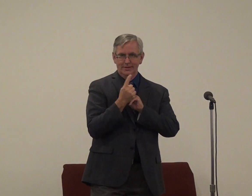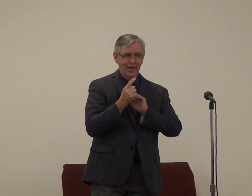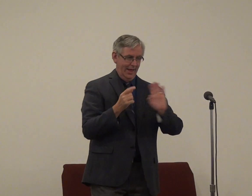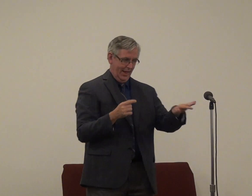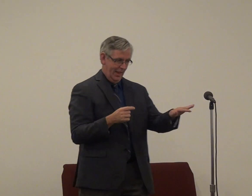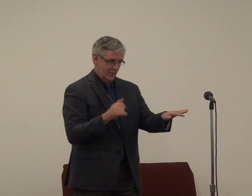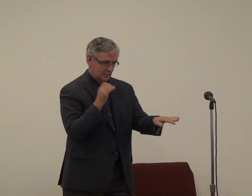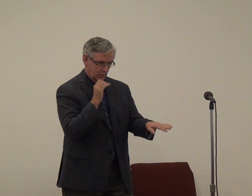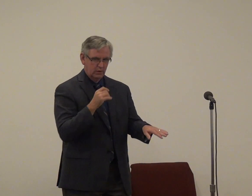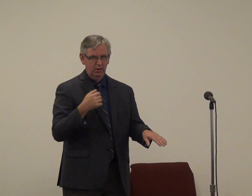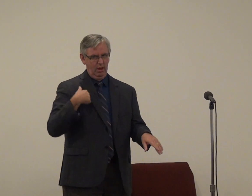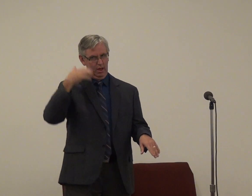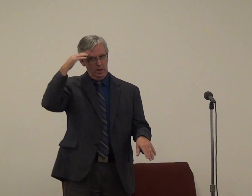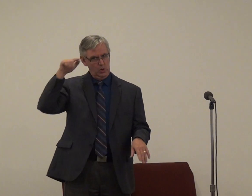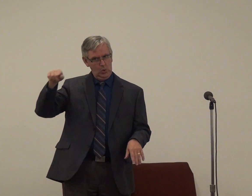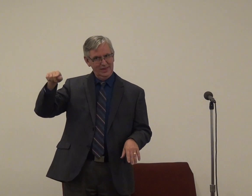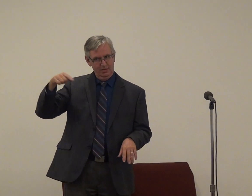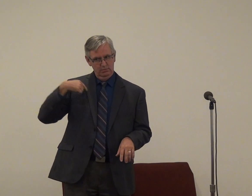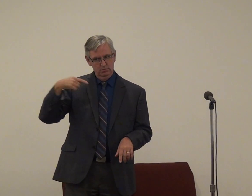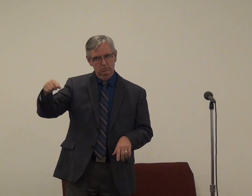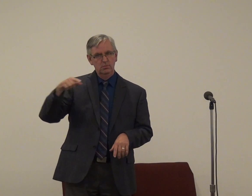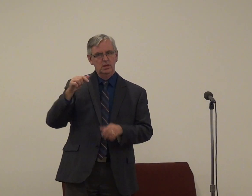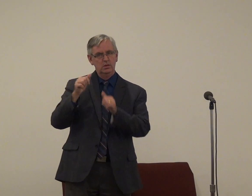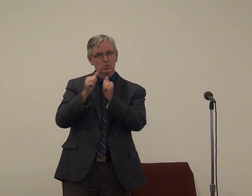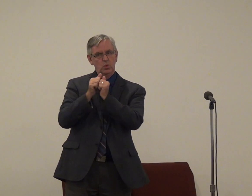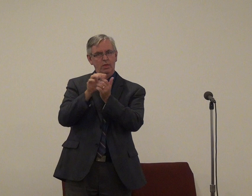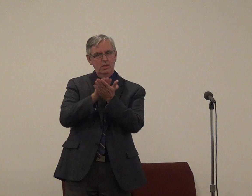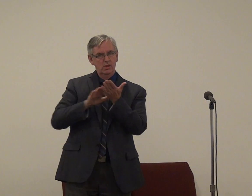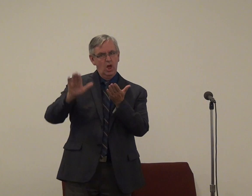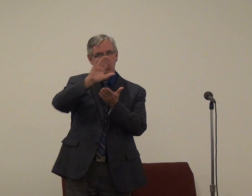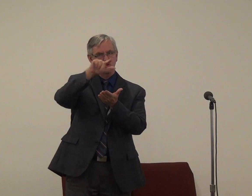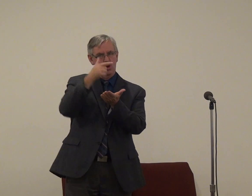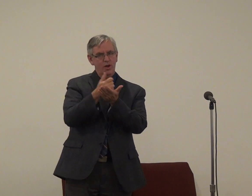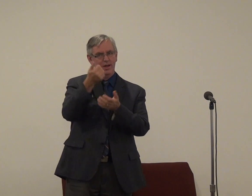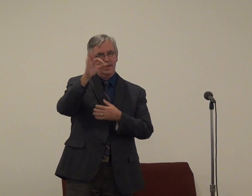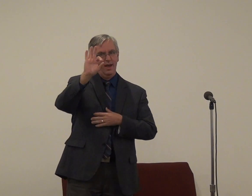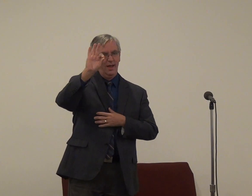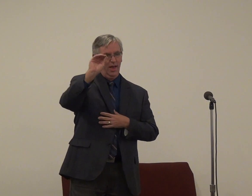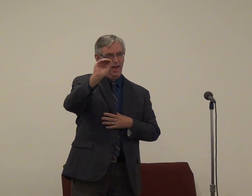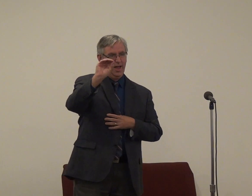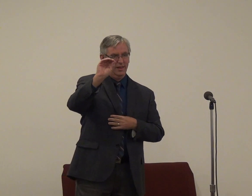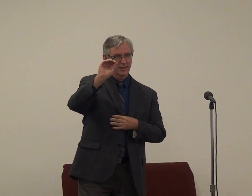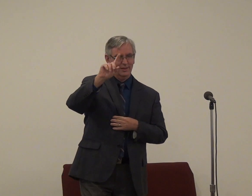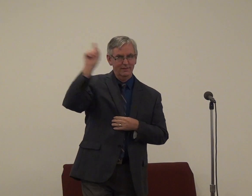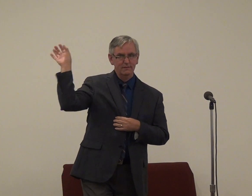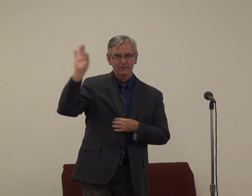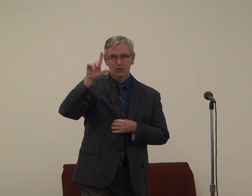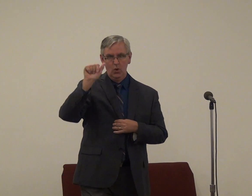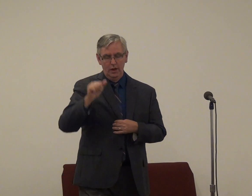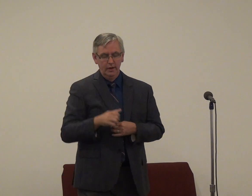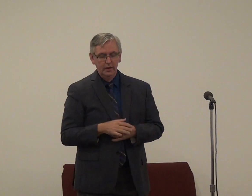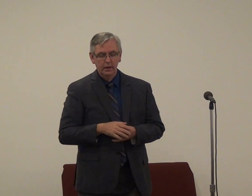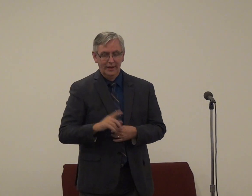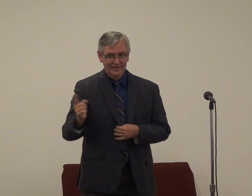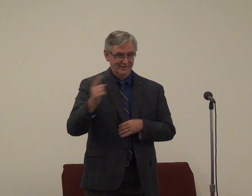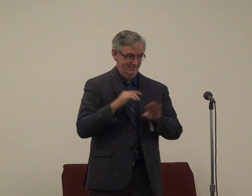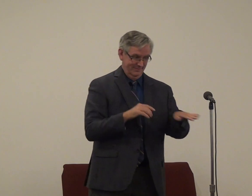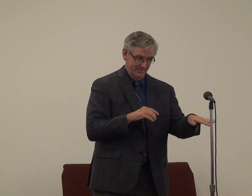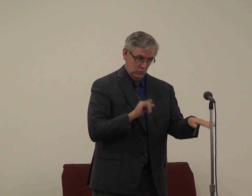America. And he came and he said, "John," now I've known him, we graduated Bible college together in 1990 in Florida.